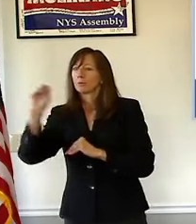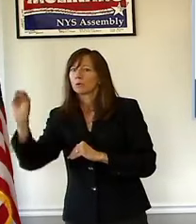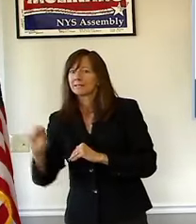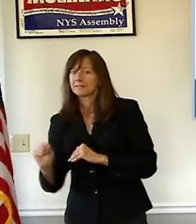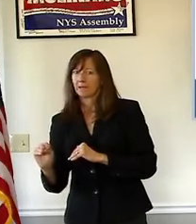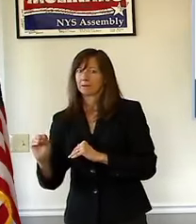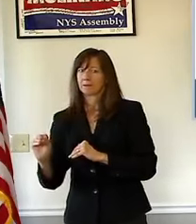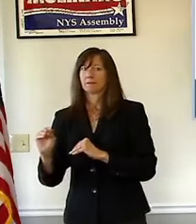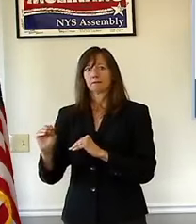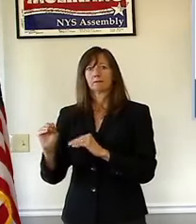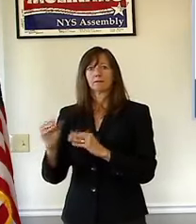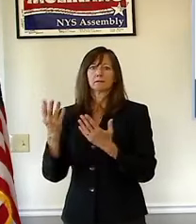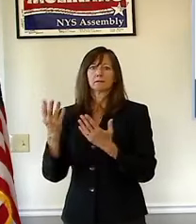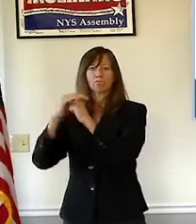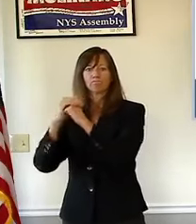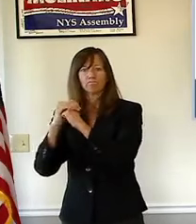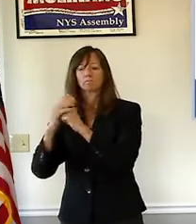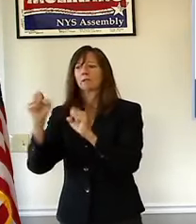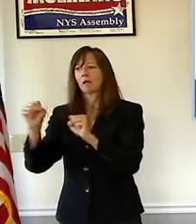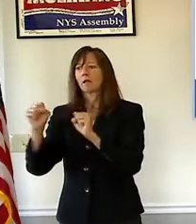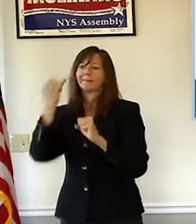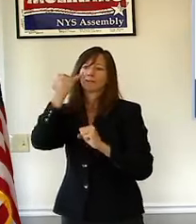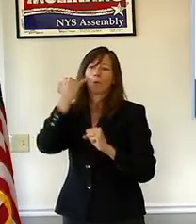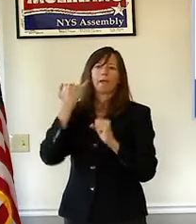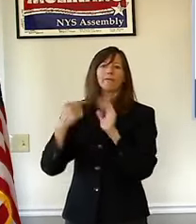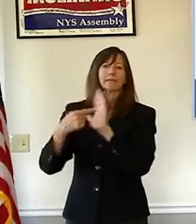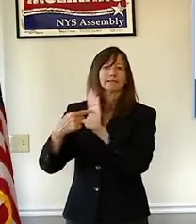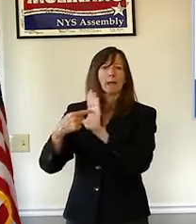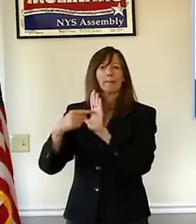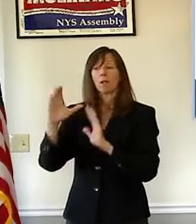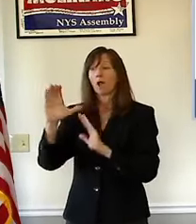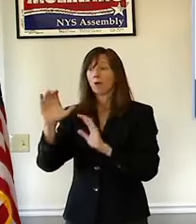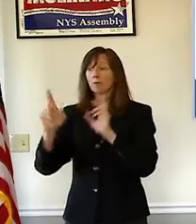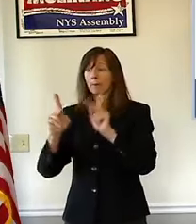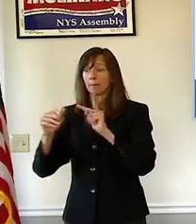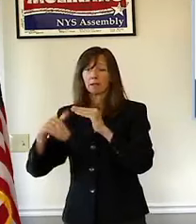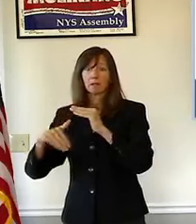of a house of worship, 100 people, seats 100 people, you can have 25 inside.